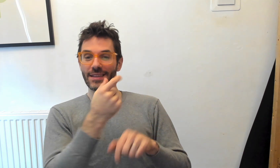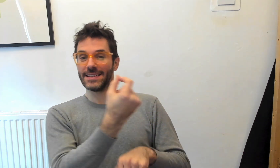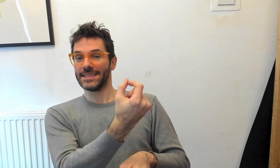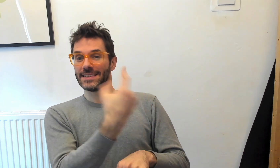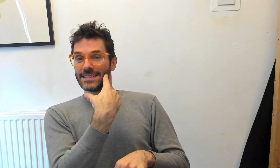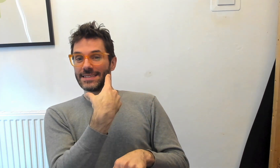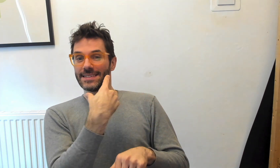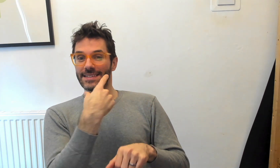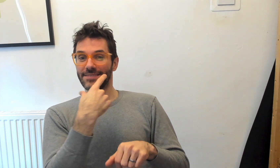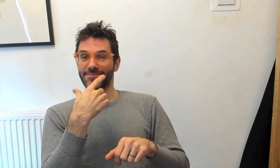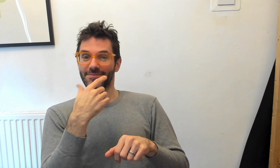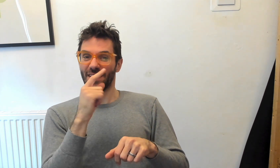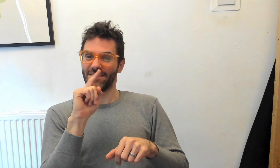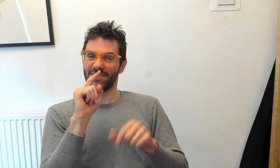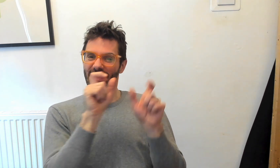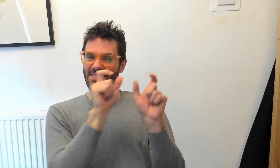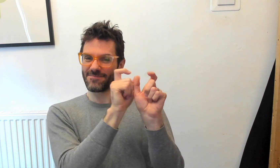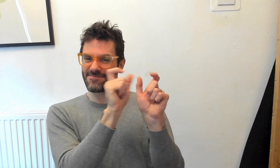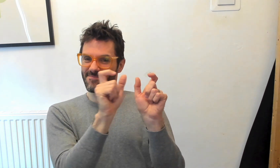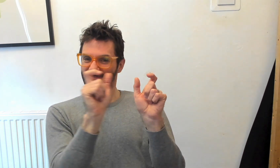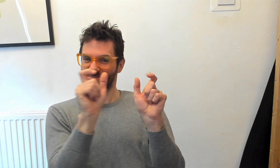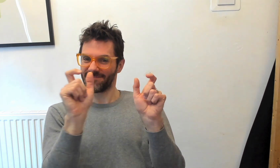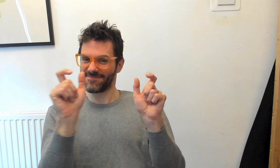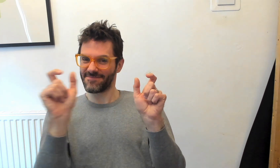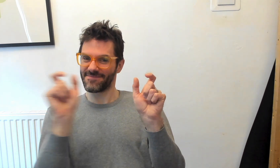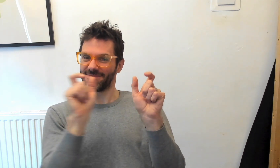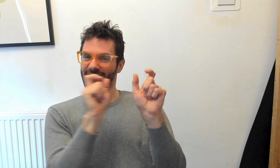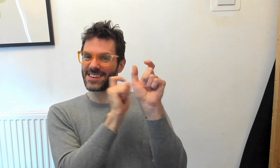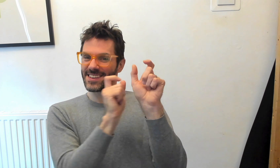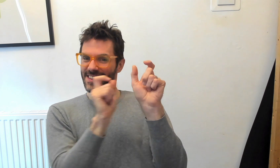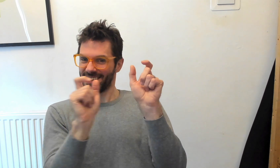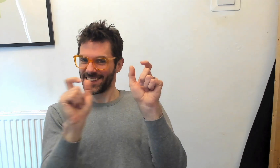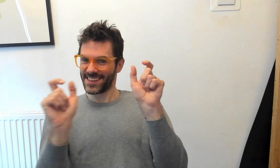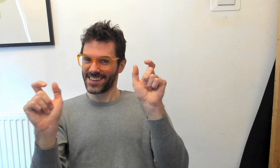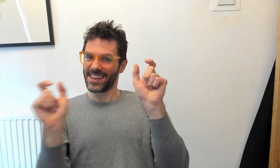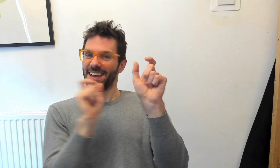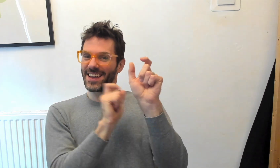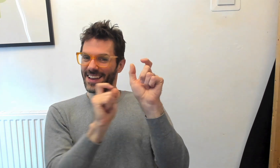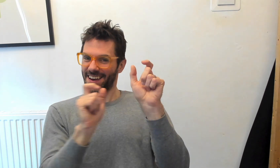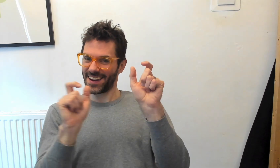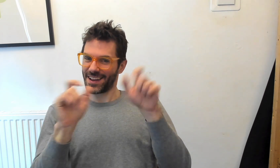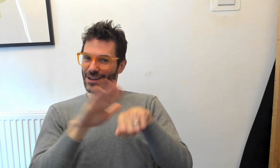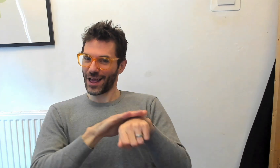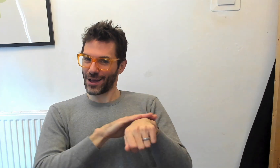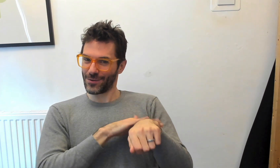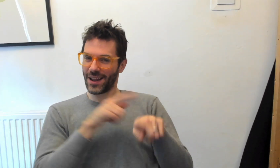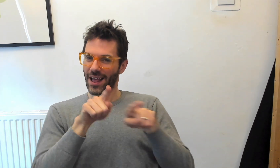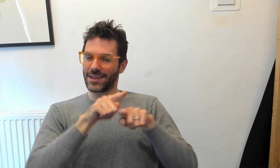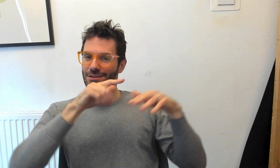is that they send information bit by bit. Slowly,